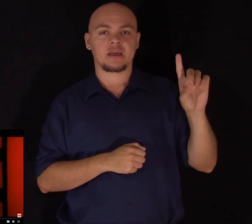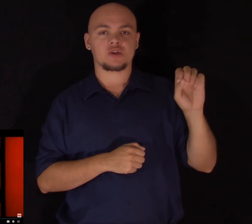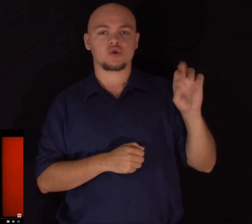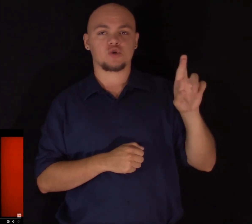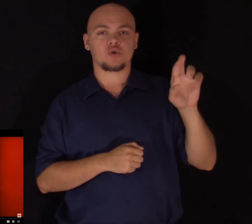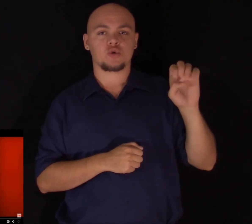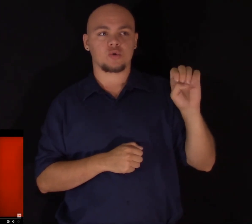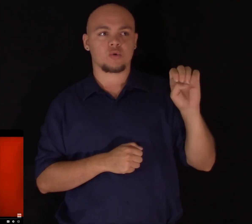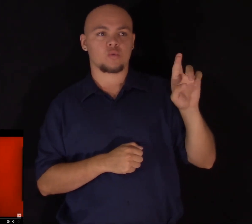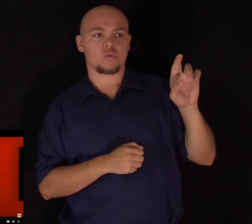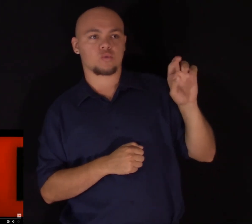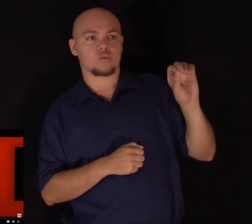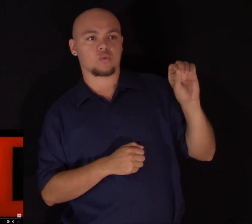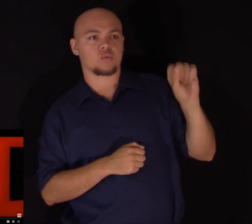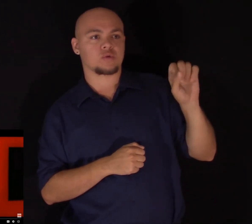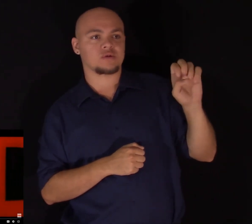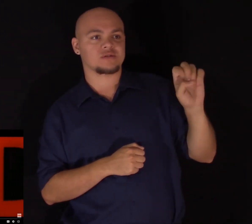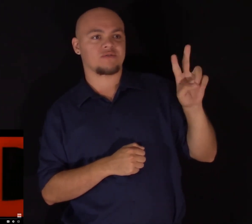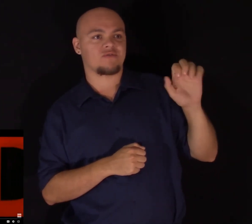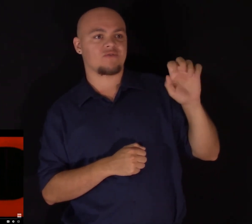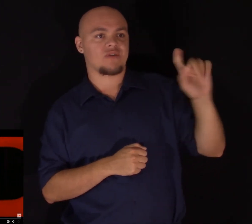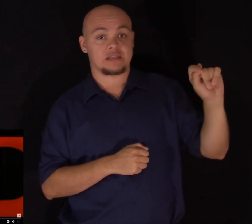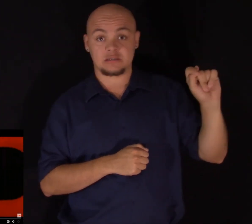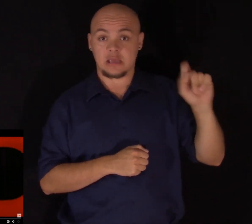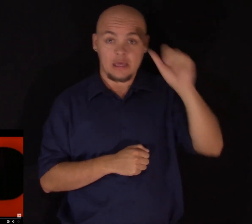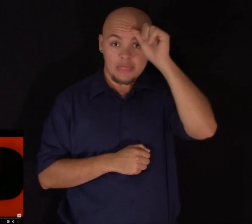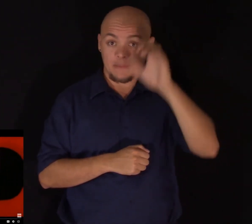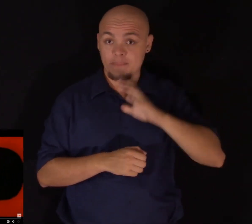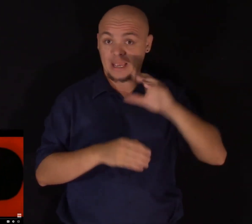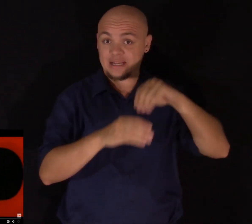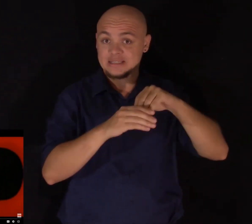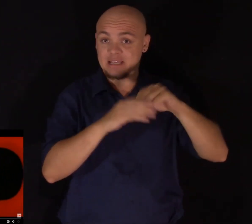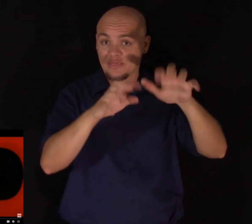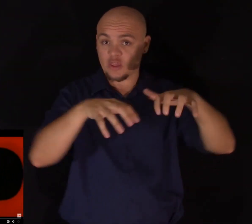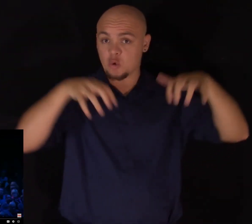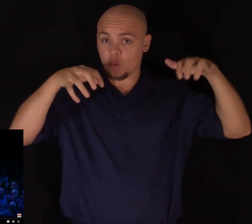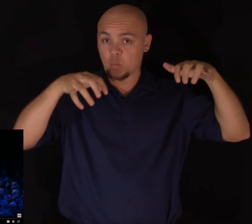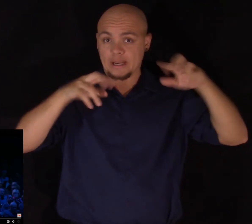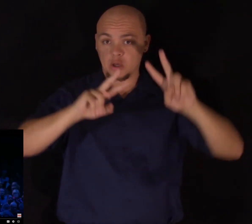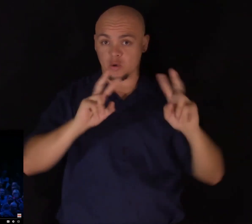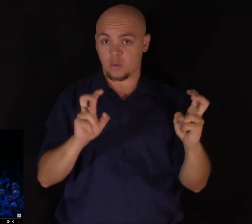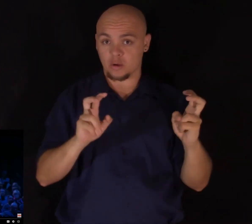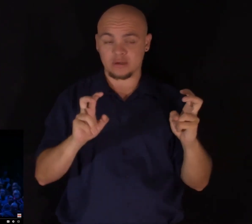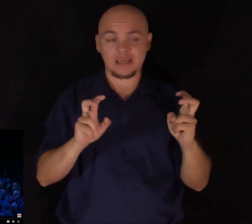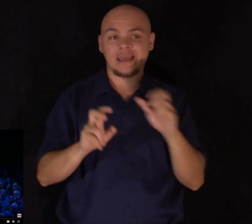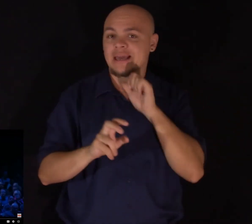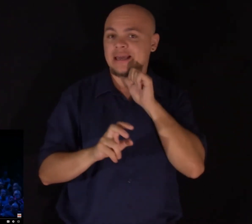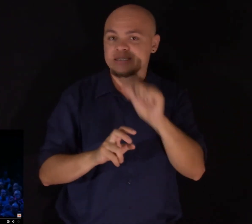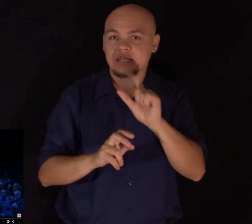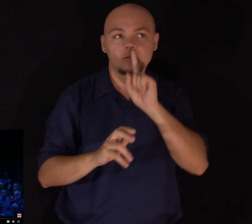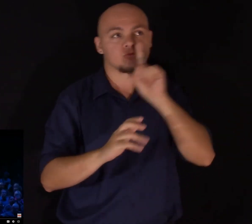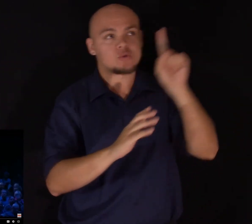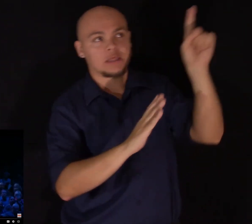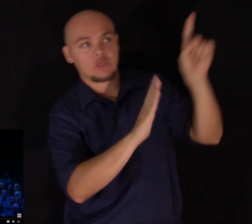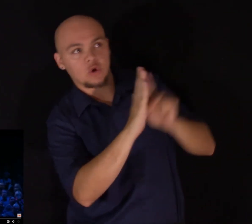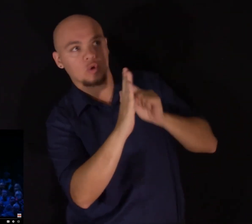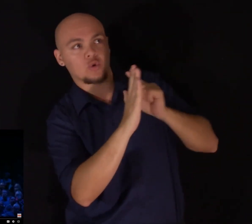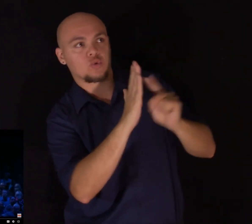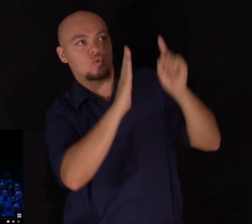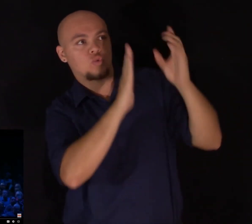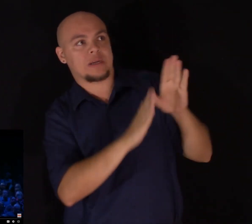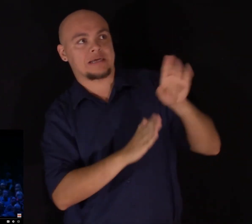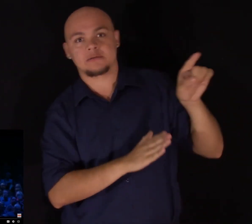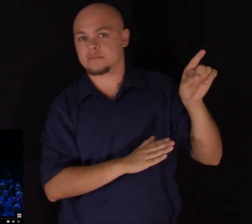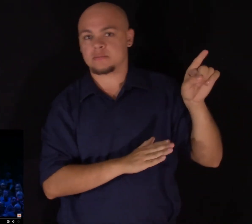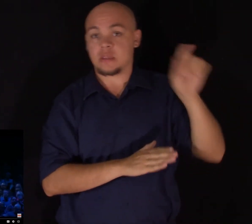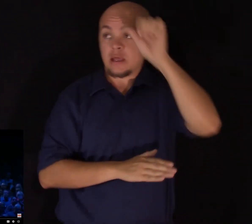of people refer to it as the man in the arena quote. And it goes like this: it is not the critic who counts. It is not